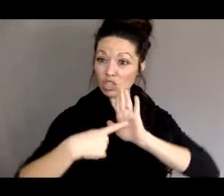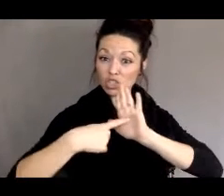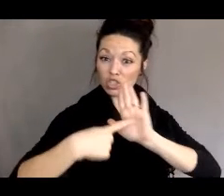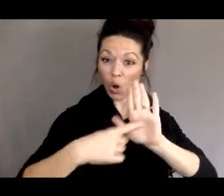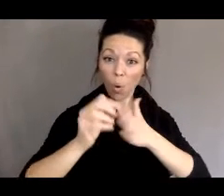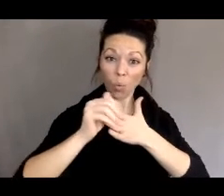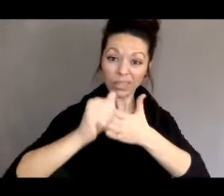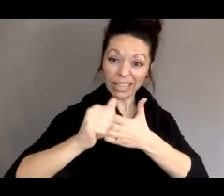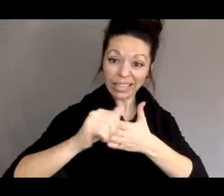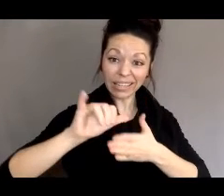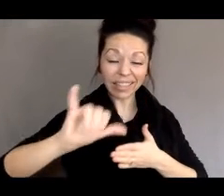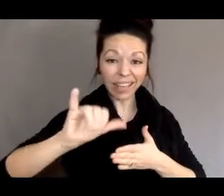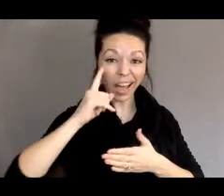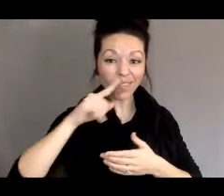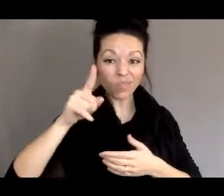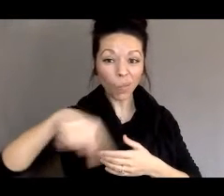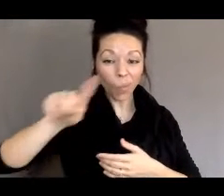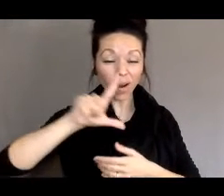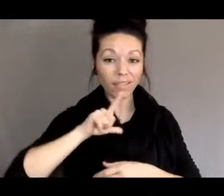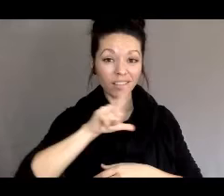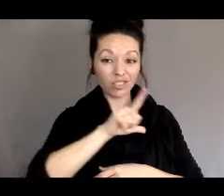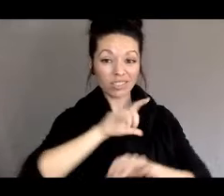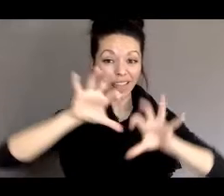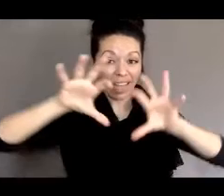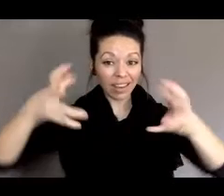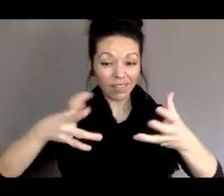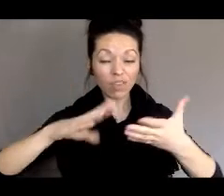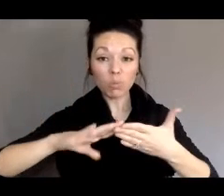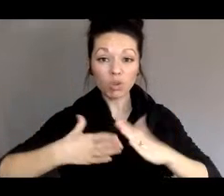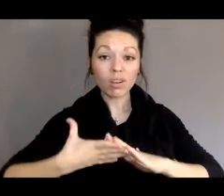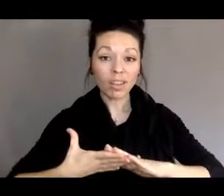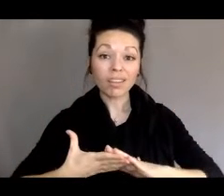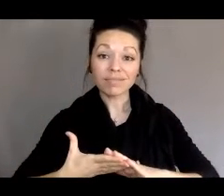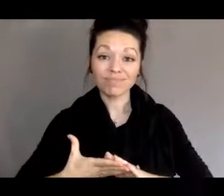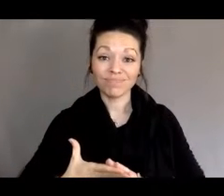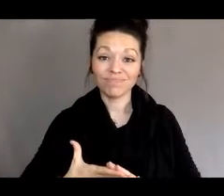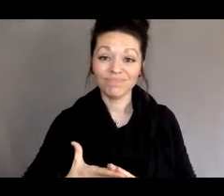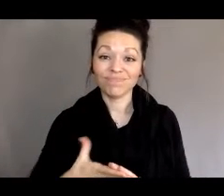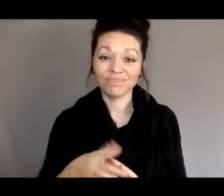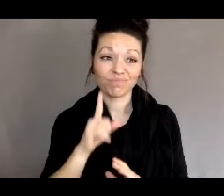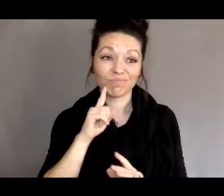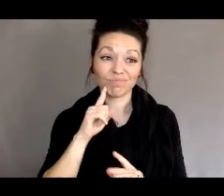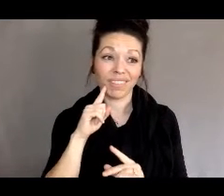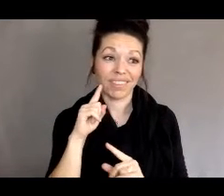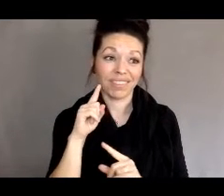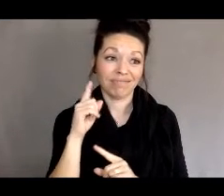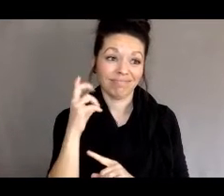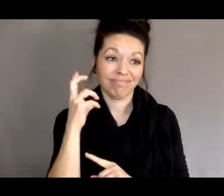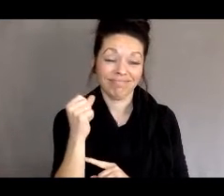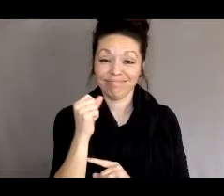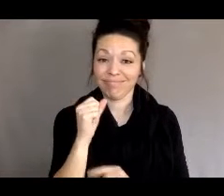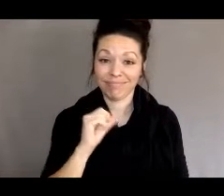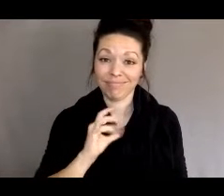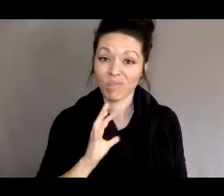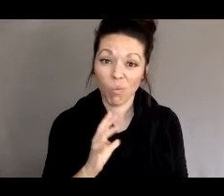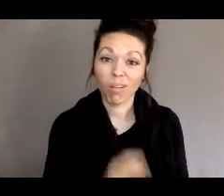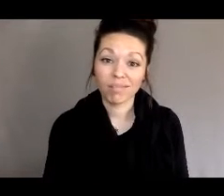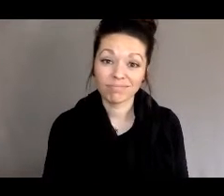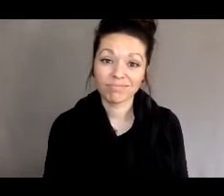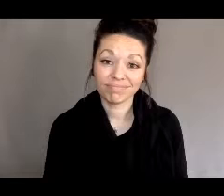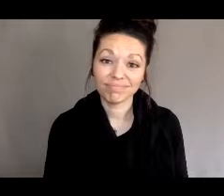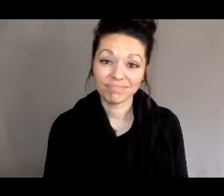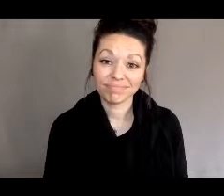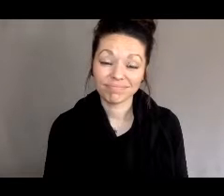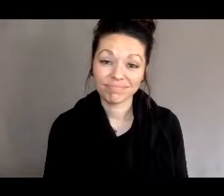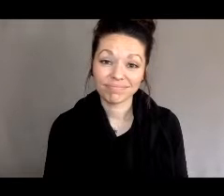the legislative community was pretty awesome. It was pretty cool to see.